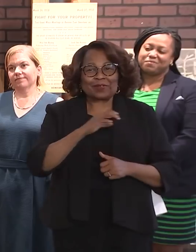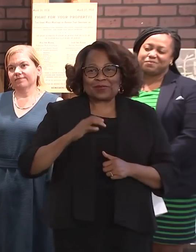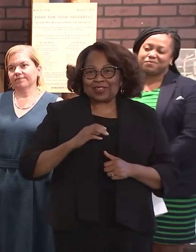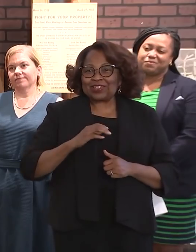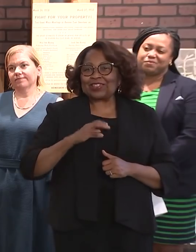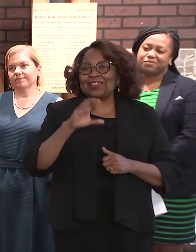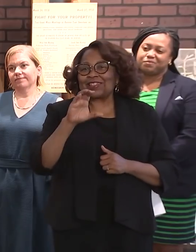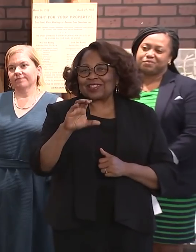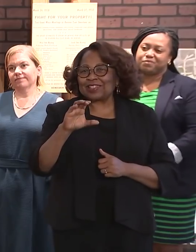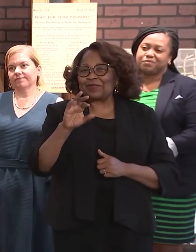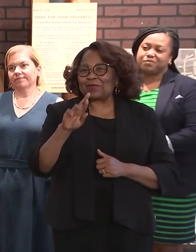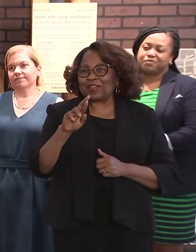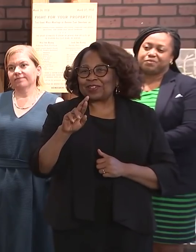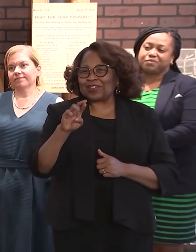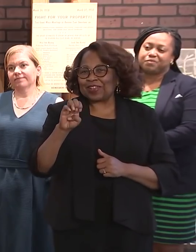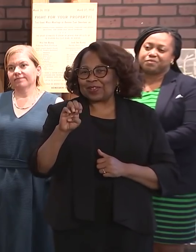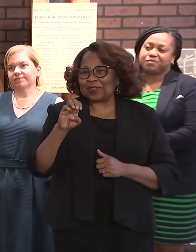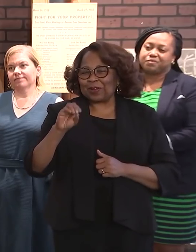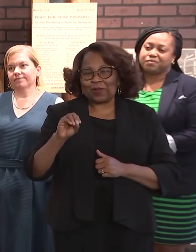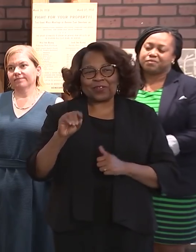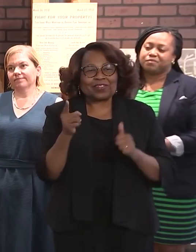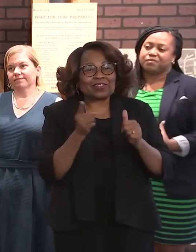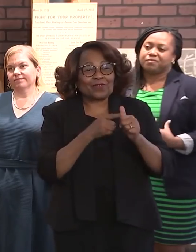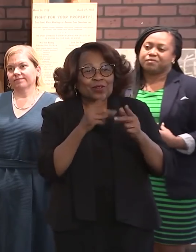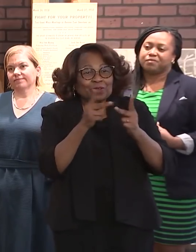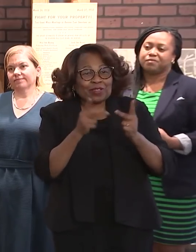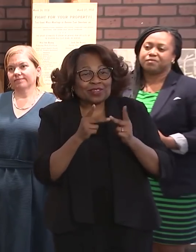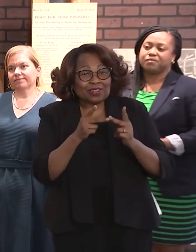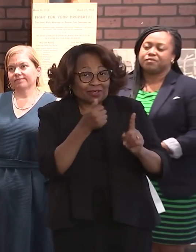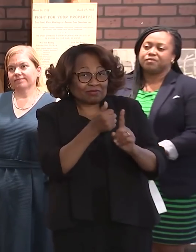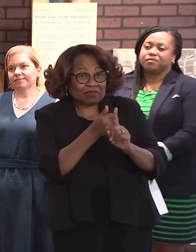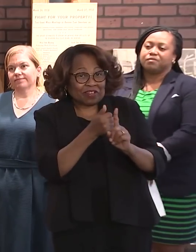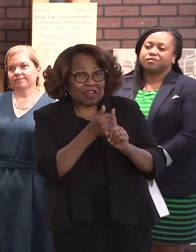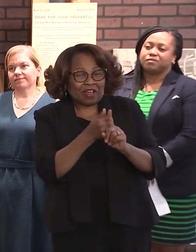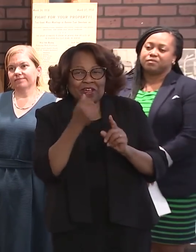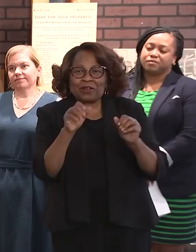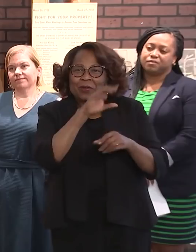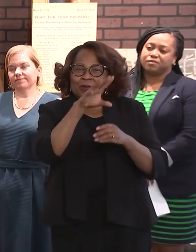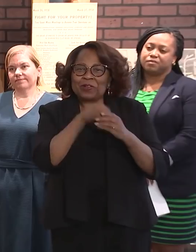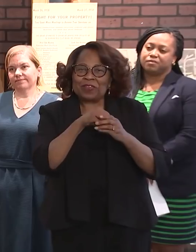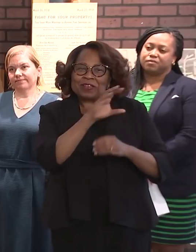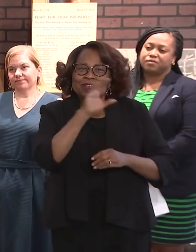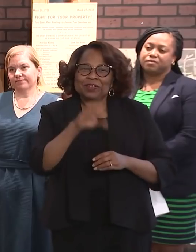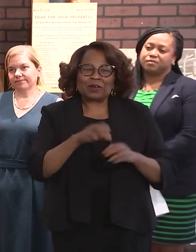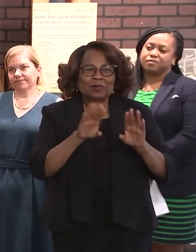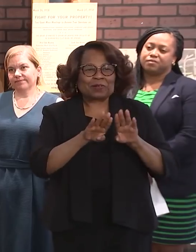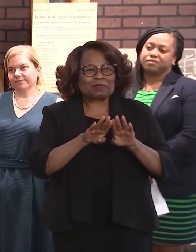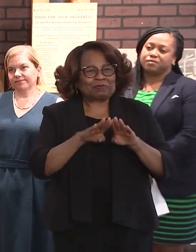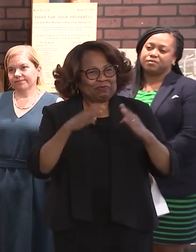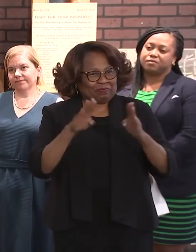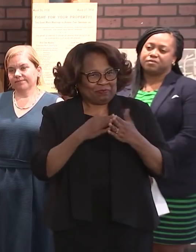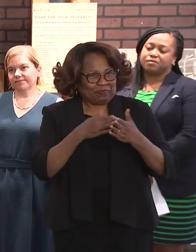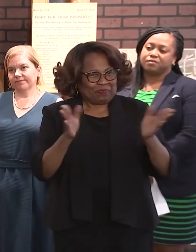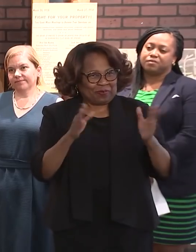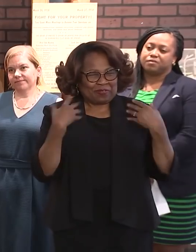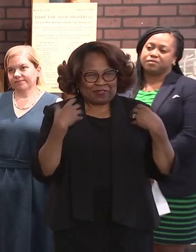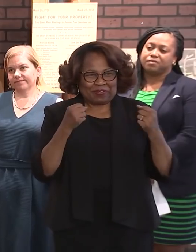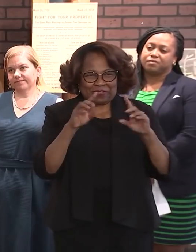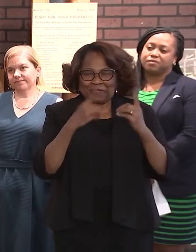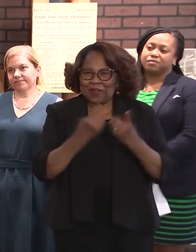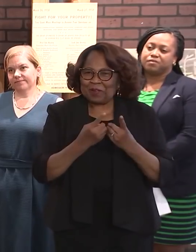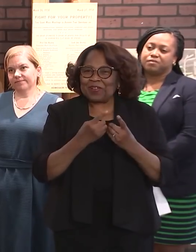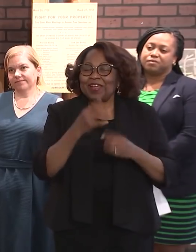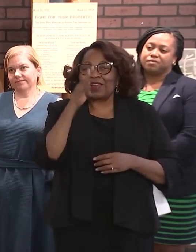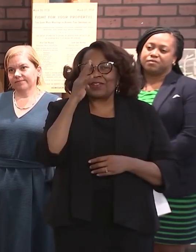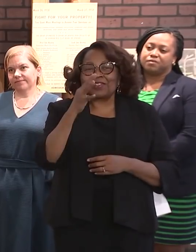Racial Equity Officer, which is the first position of its kind with the Chicago Department of Public Health, and was created to